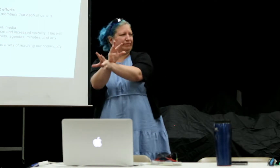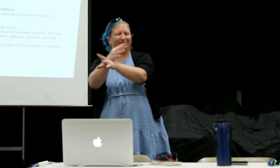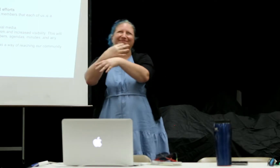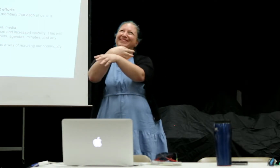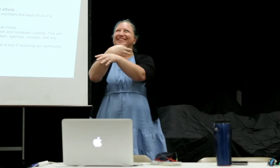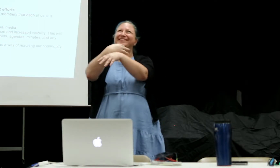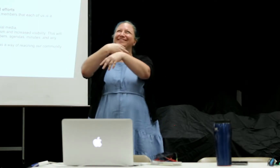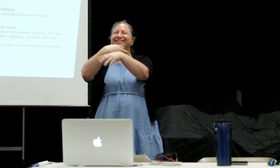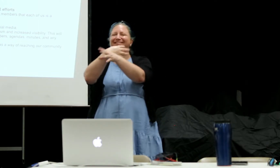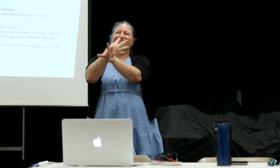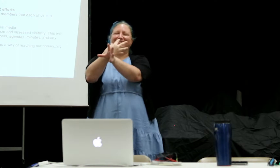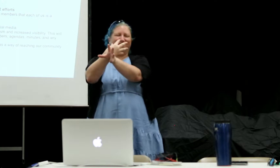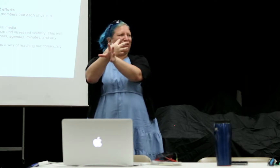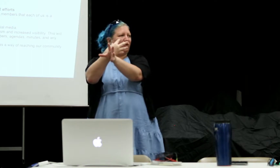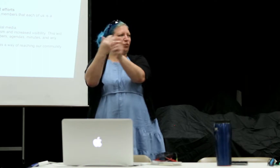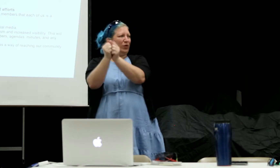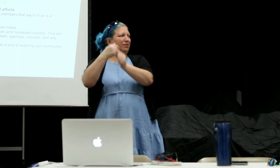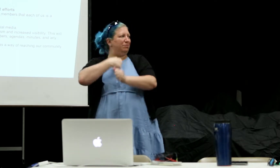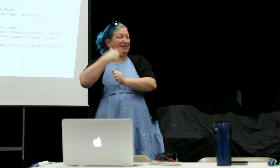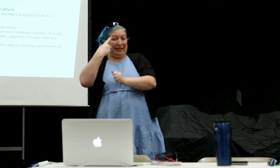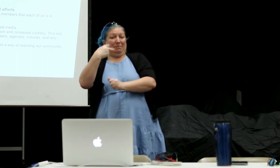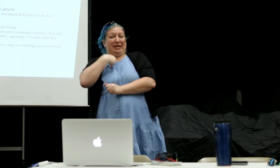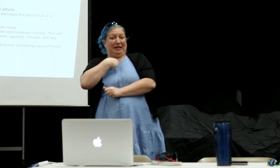interpreter on the screen, and